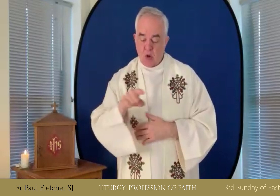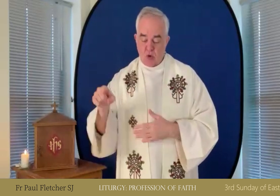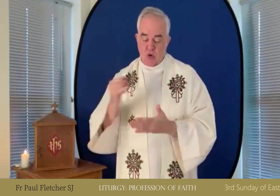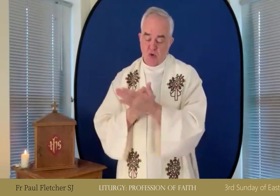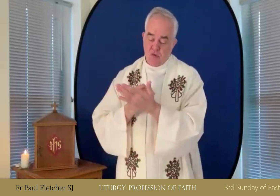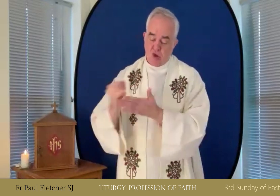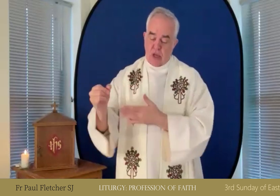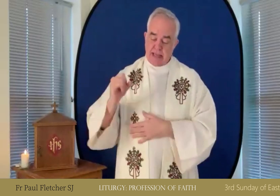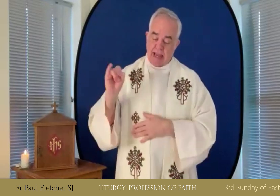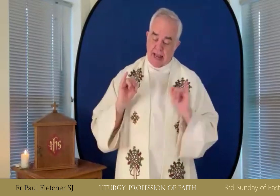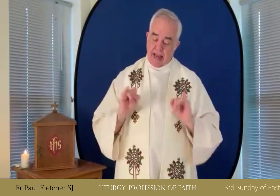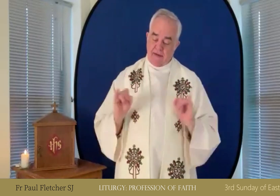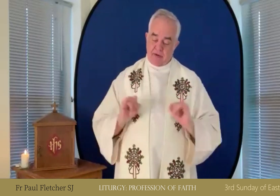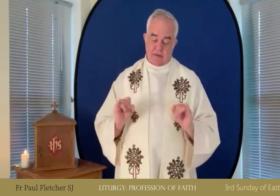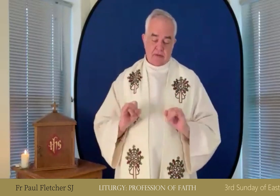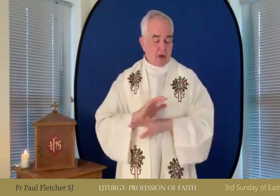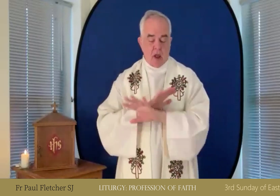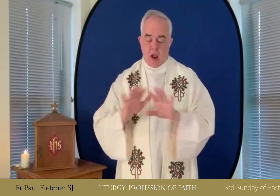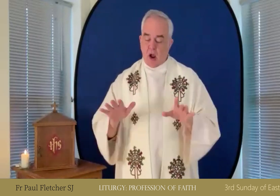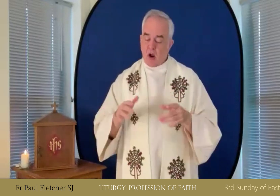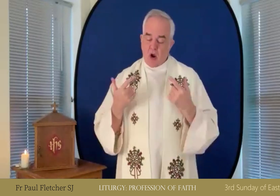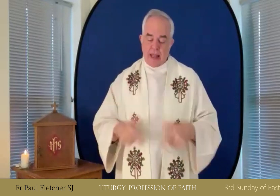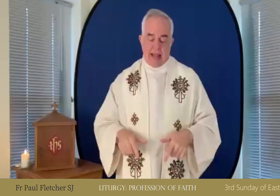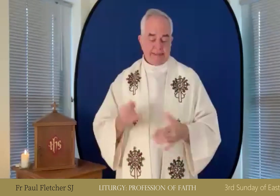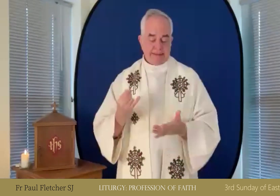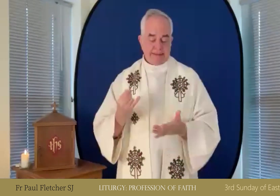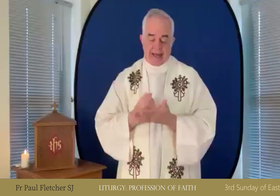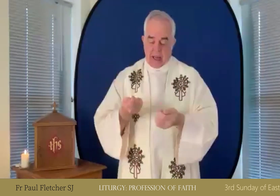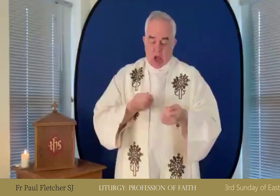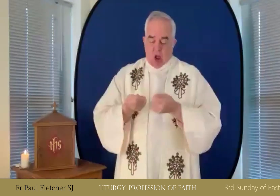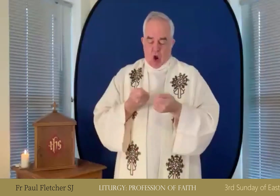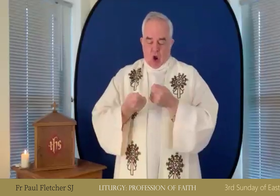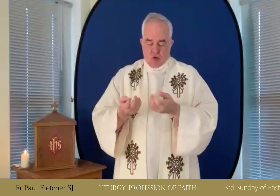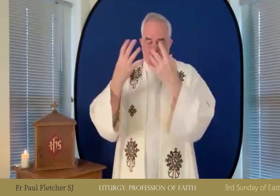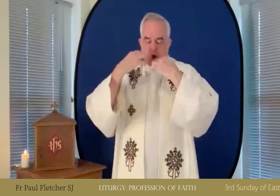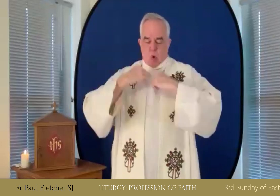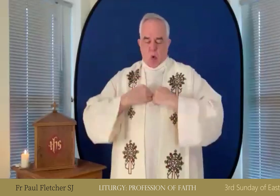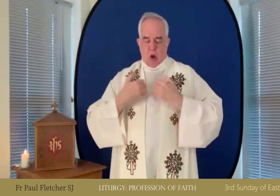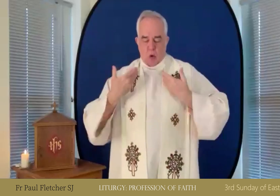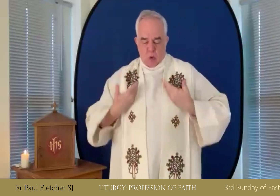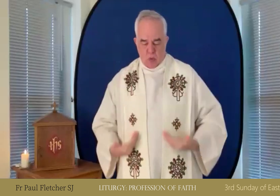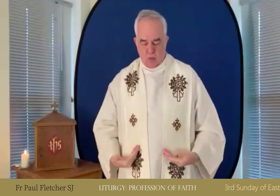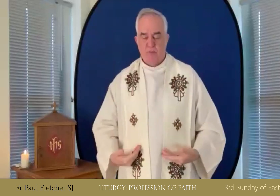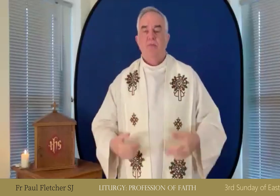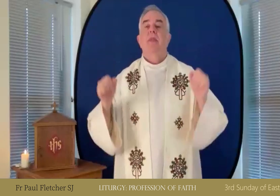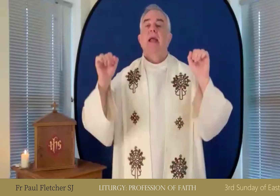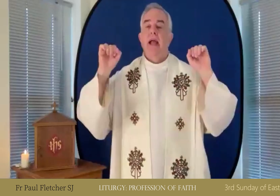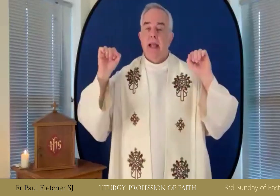Do you, with that evil, and not that sin control you? I